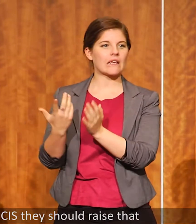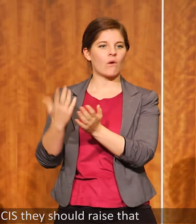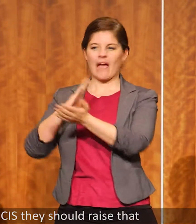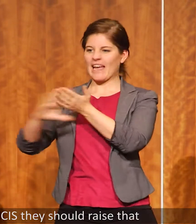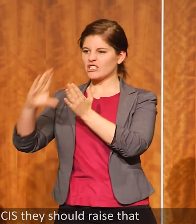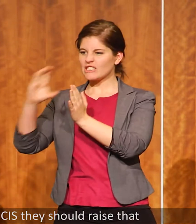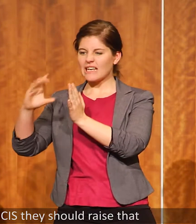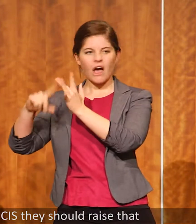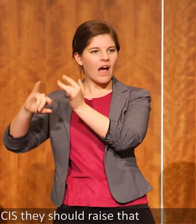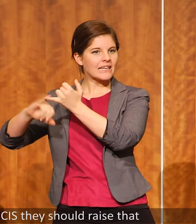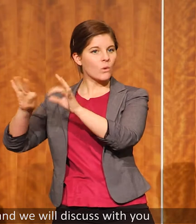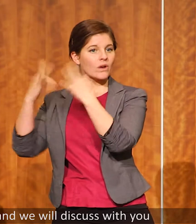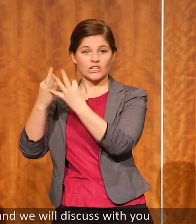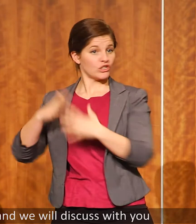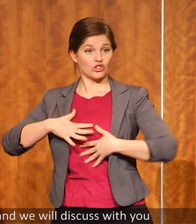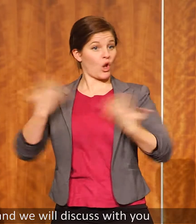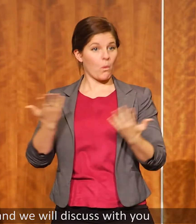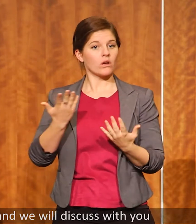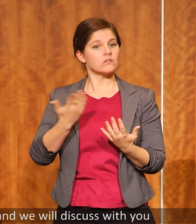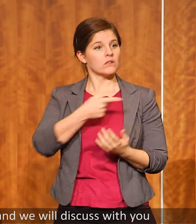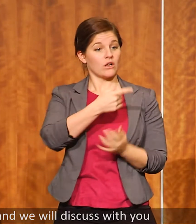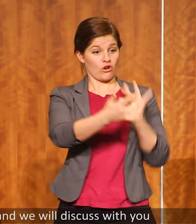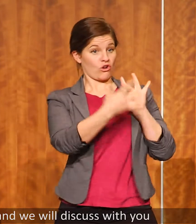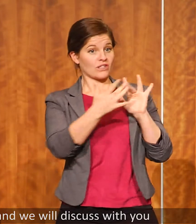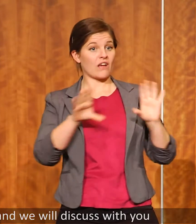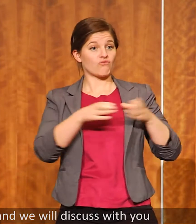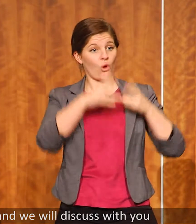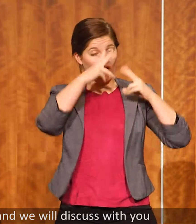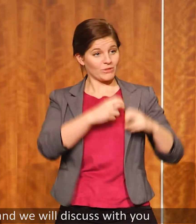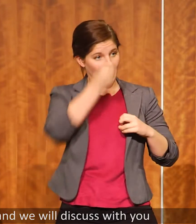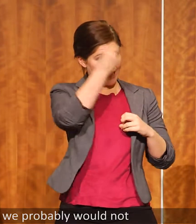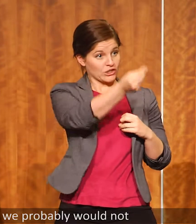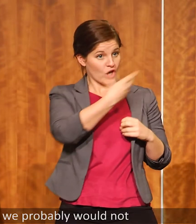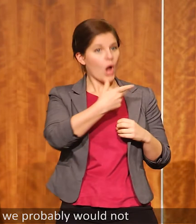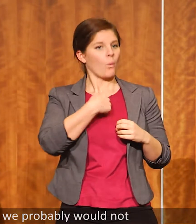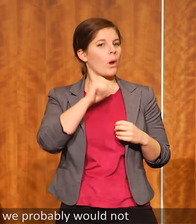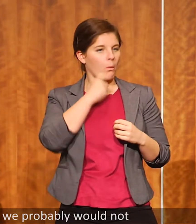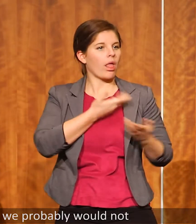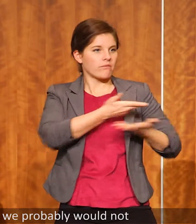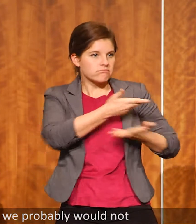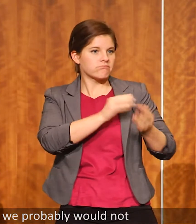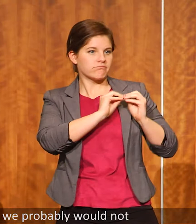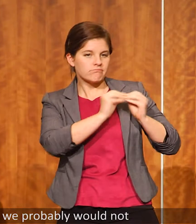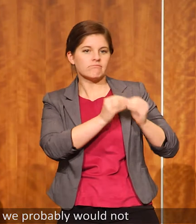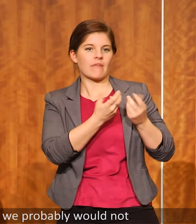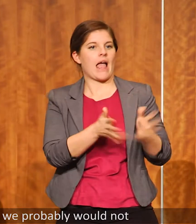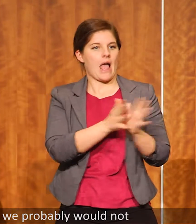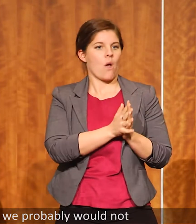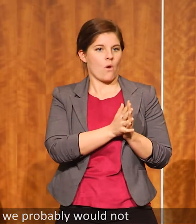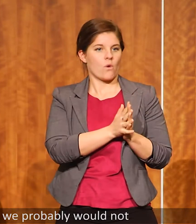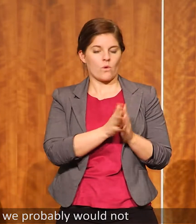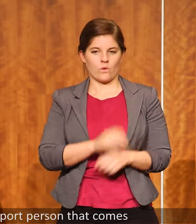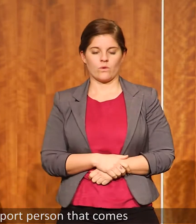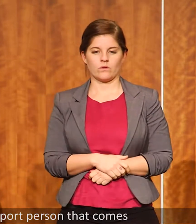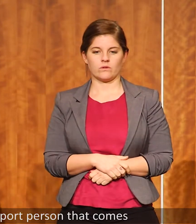HCIS, they should raise that with us at the point of contact, and we will discuss with you how that could apply. What we